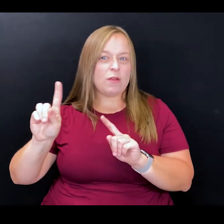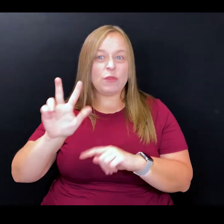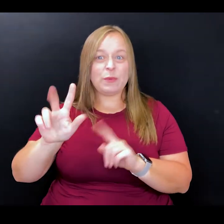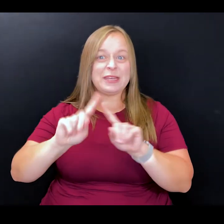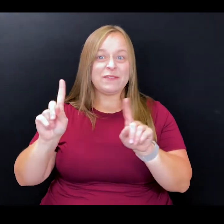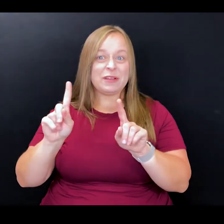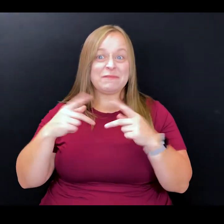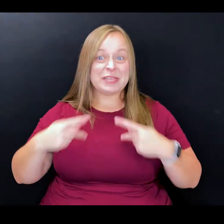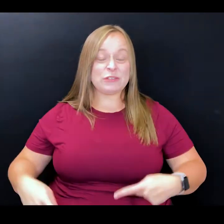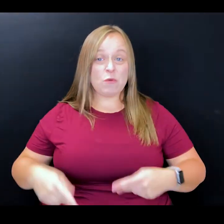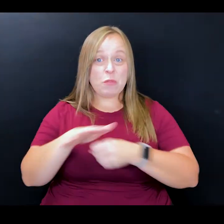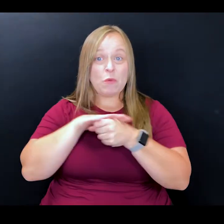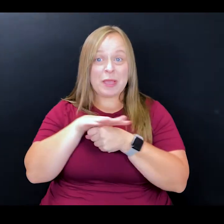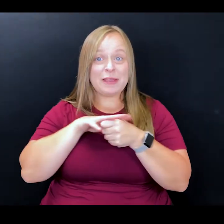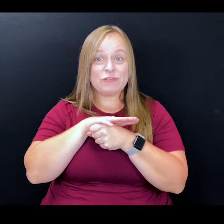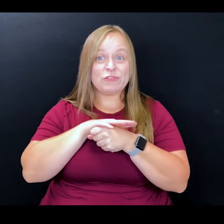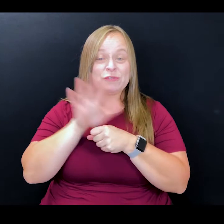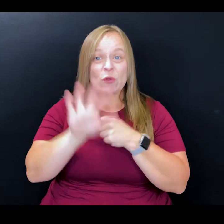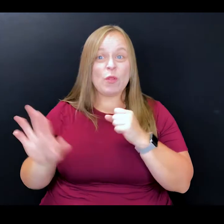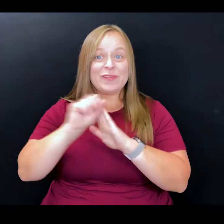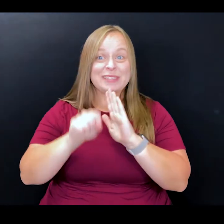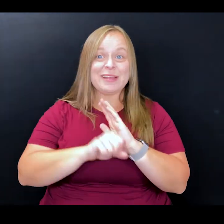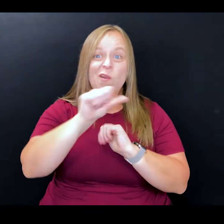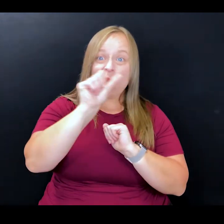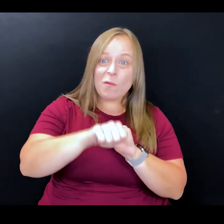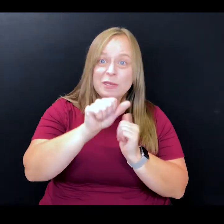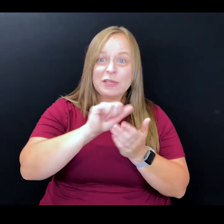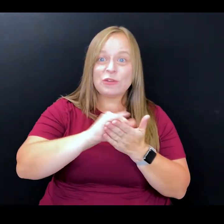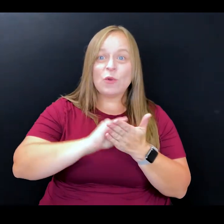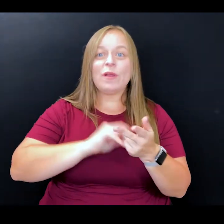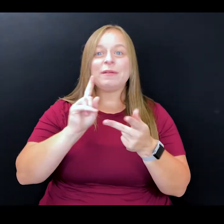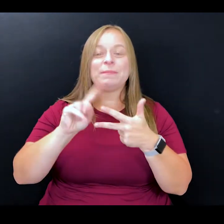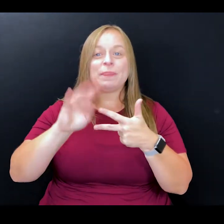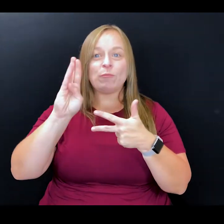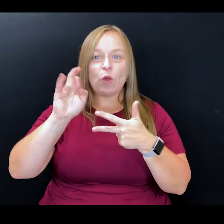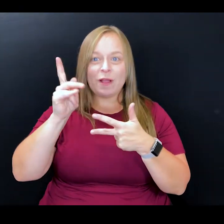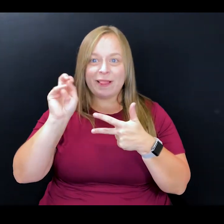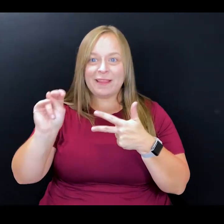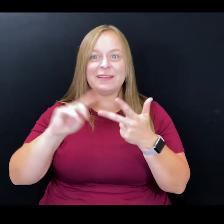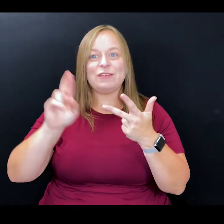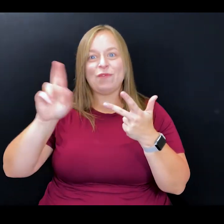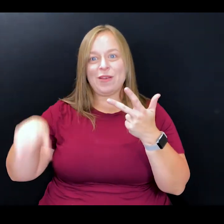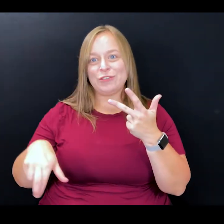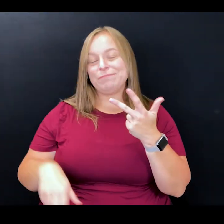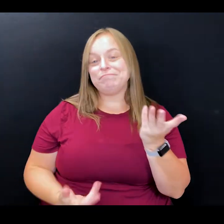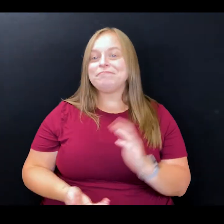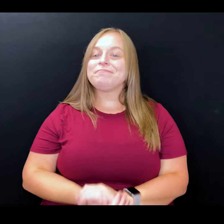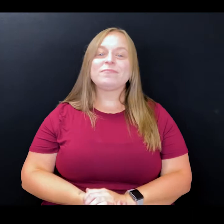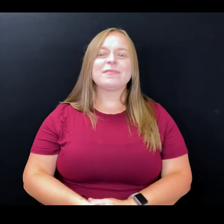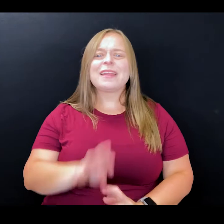with 3 physical locations across the state, one in Albany, one in Brooklyn, and one in